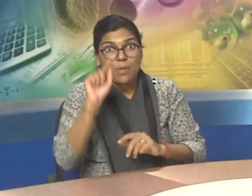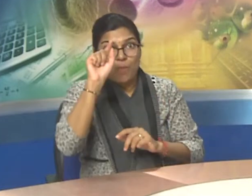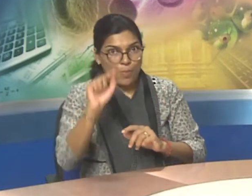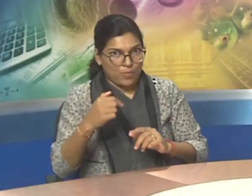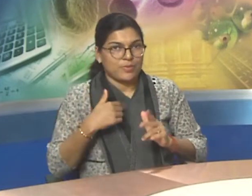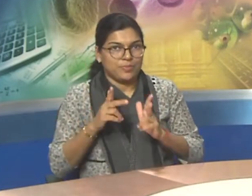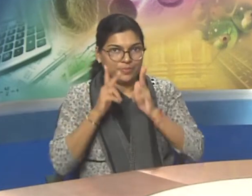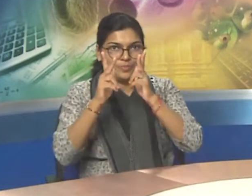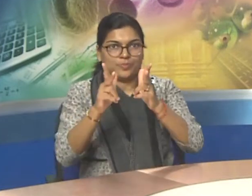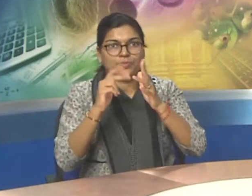some